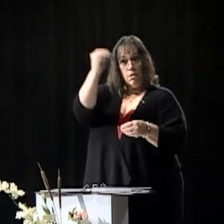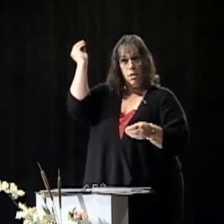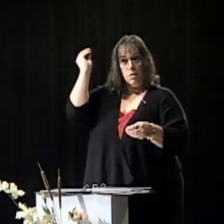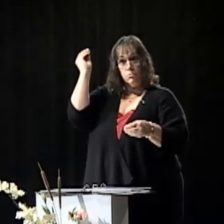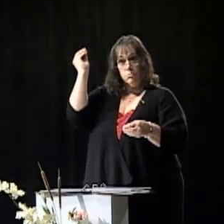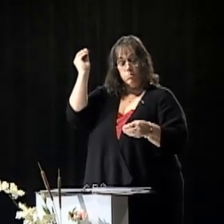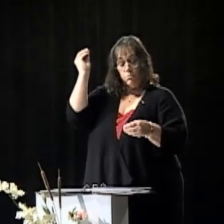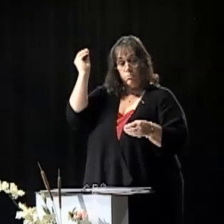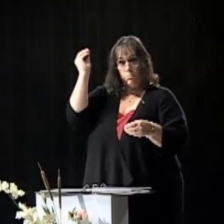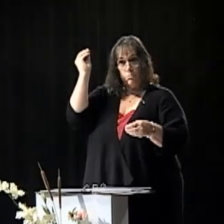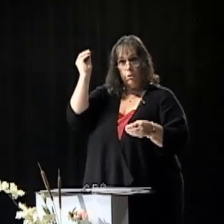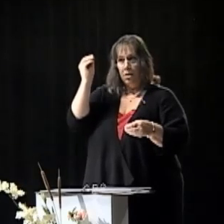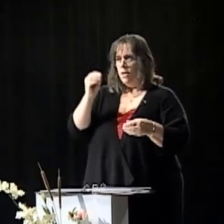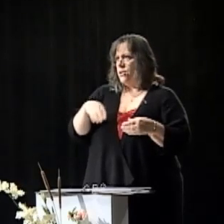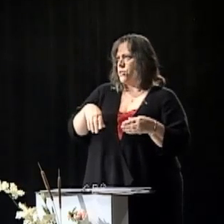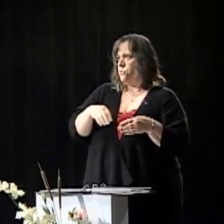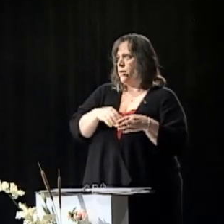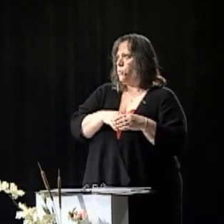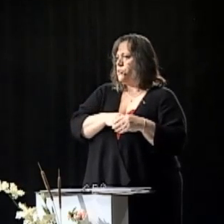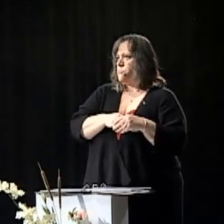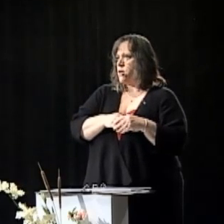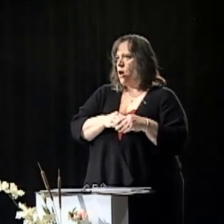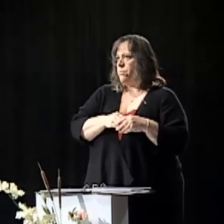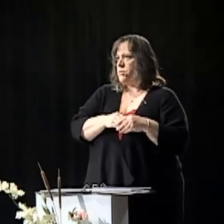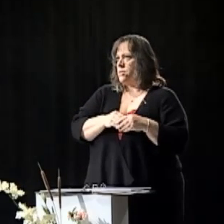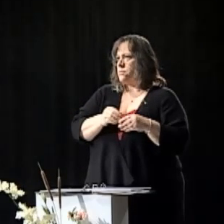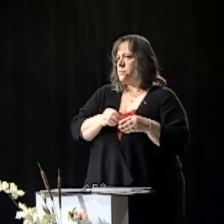out. So like when you're doing opposites,